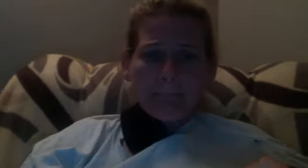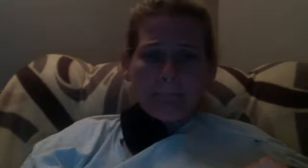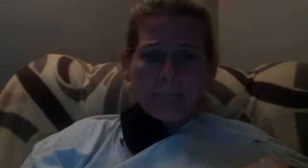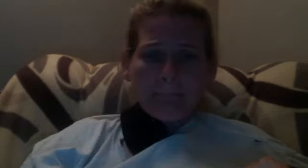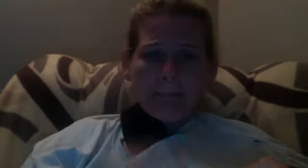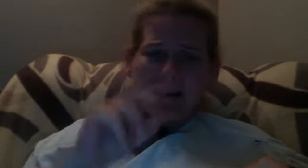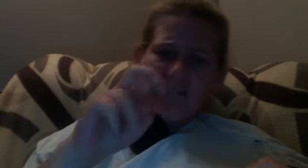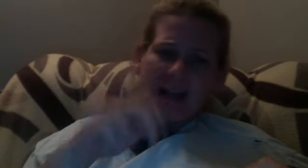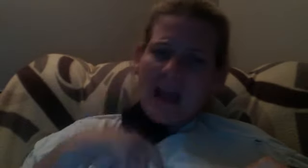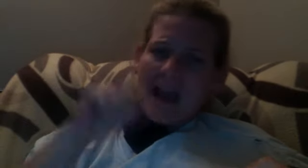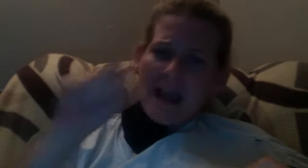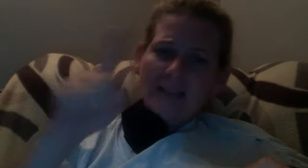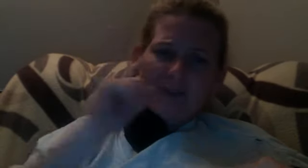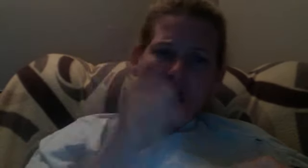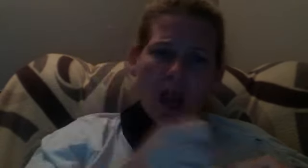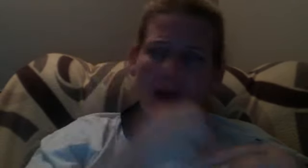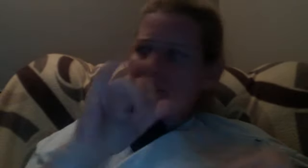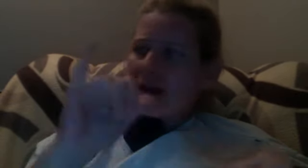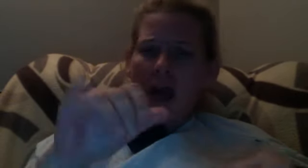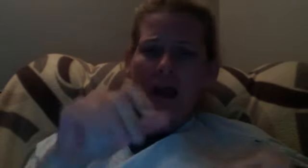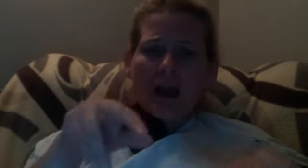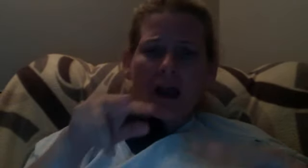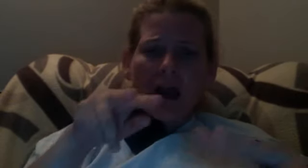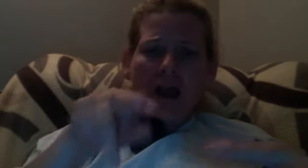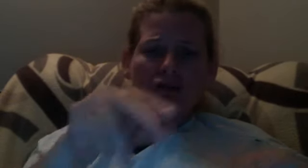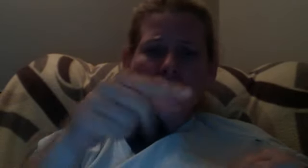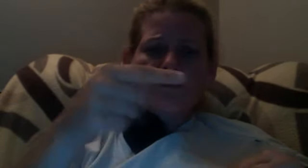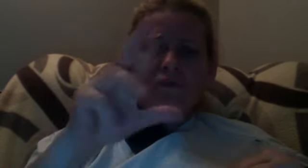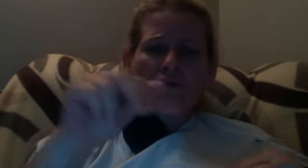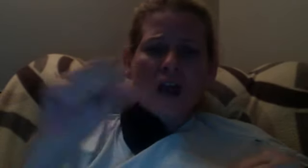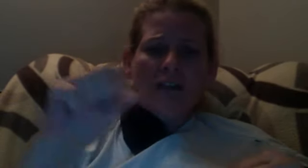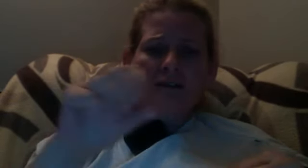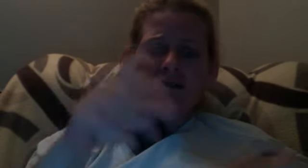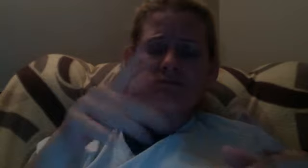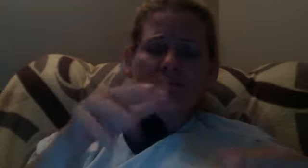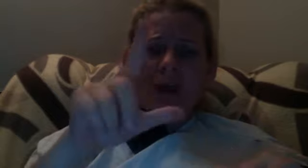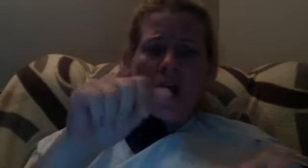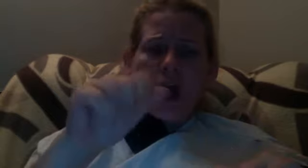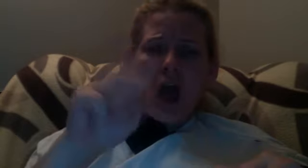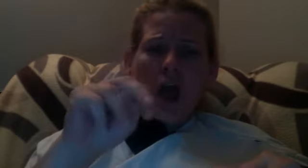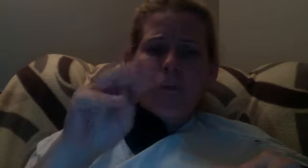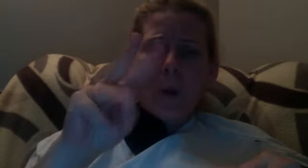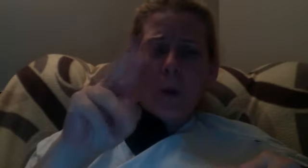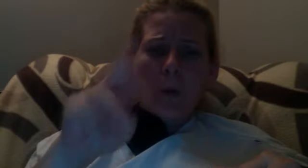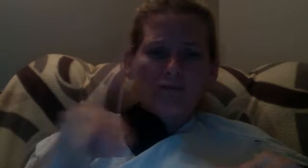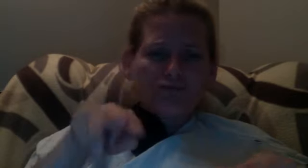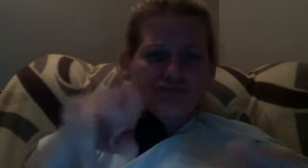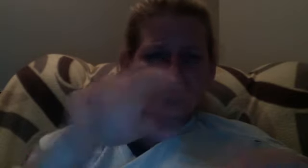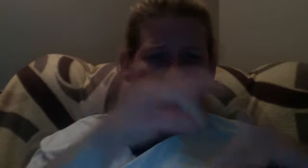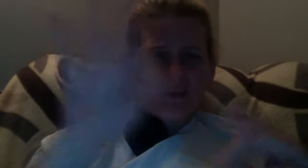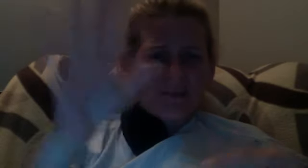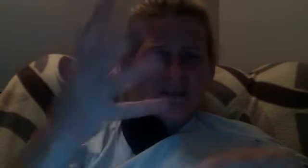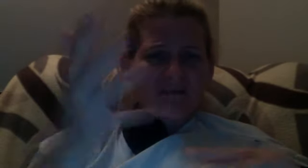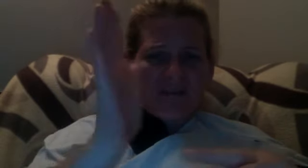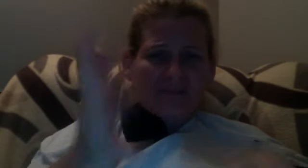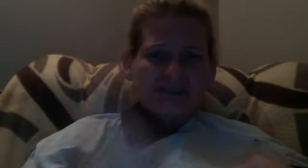piece of Joe, thanks for your time. No problem. And I'll, pleasure. Yeah, let me wheel this fine specimen out of here. I thought a lot